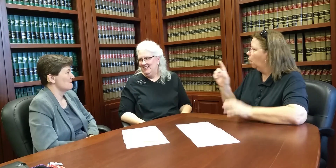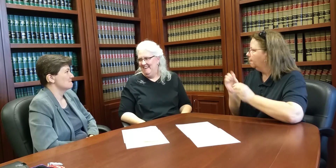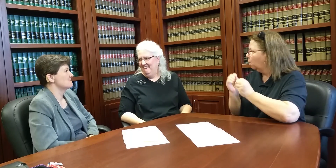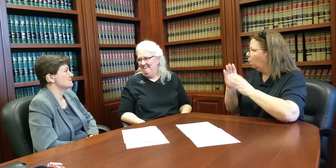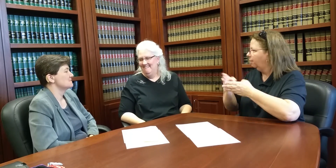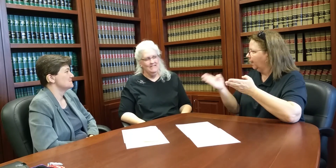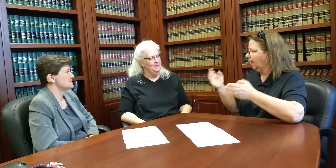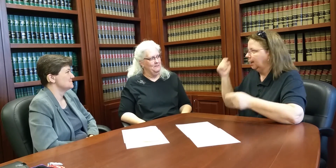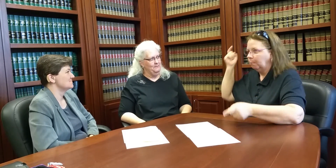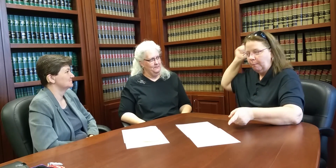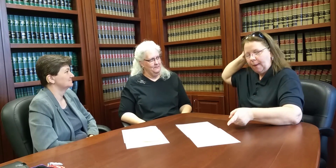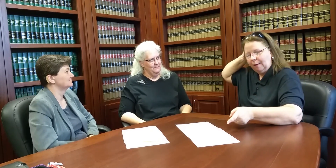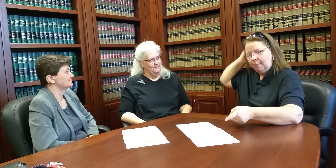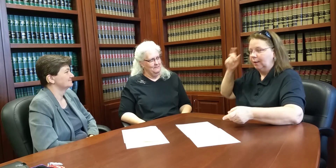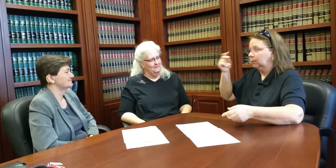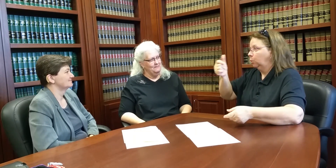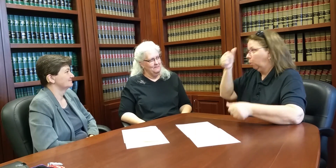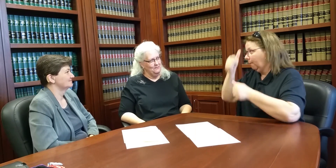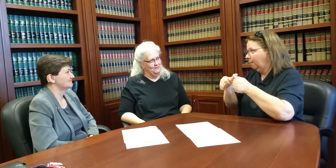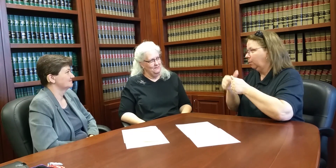One more thing. That's my woman.